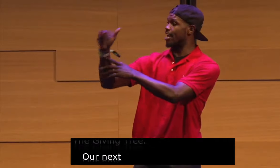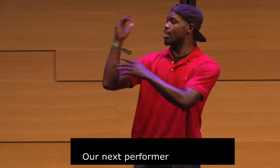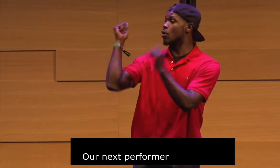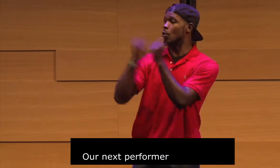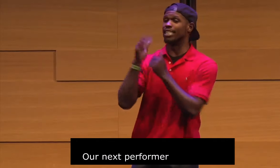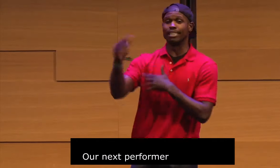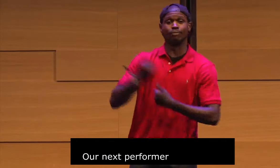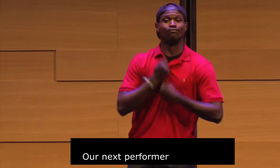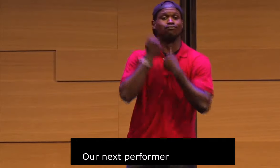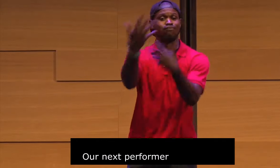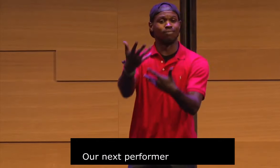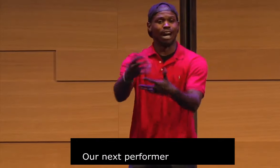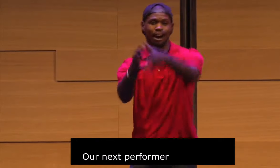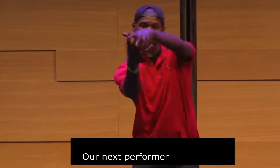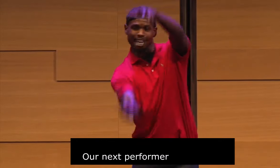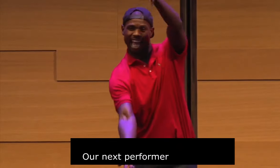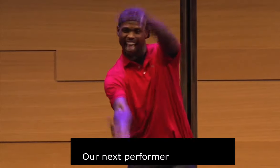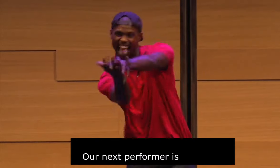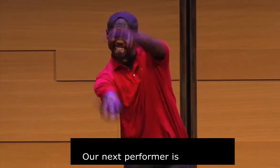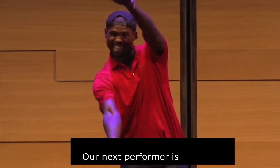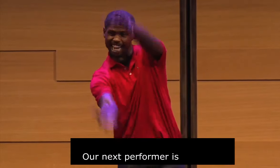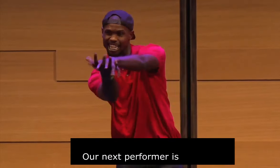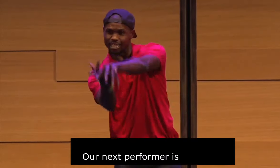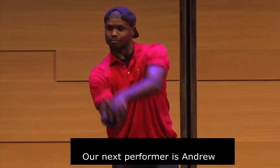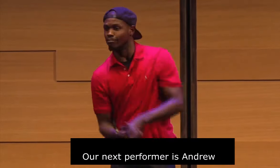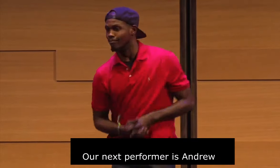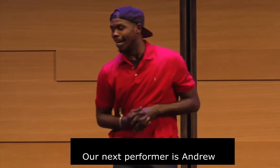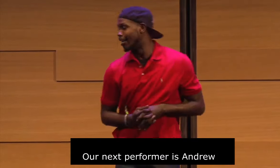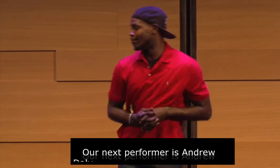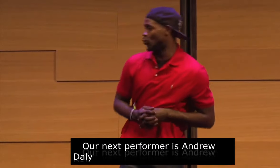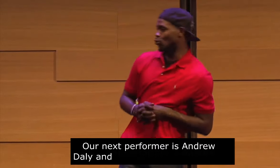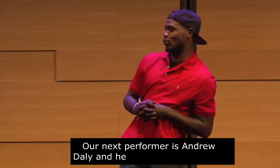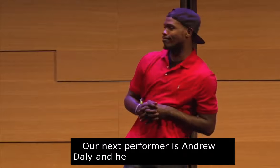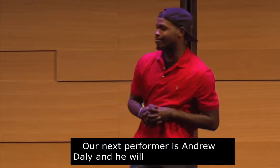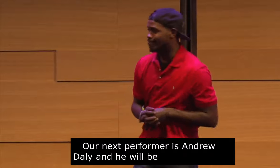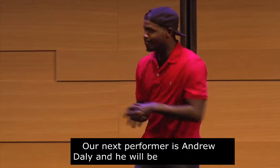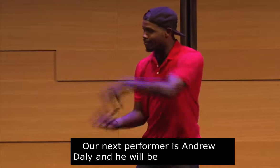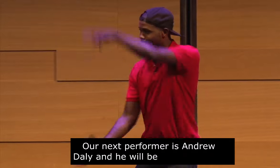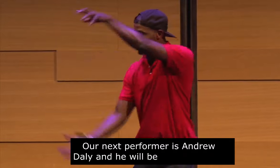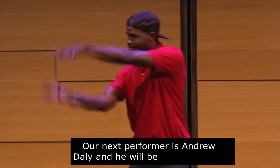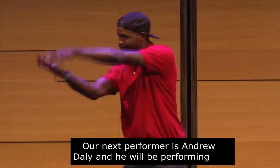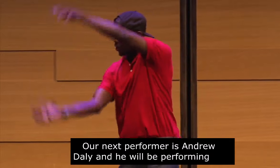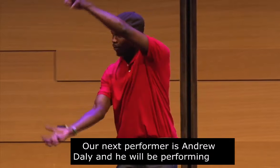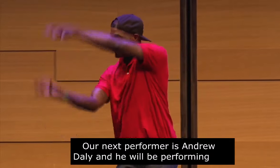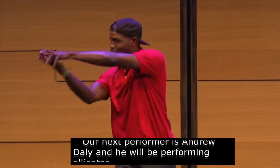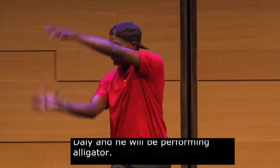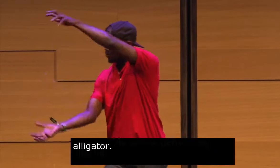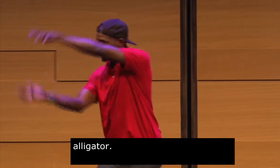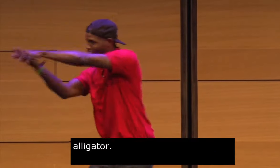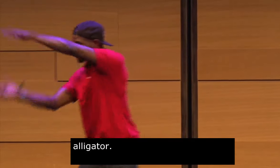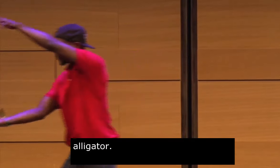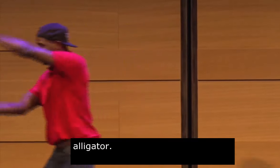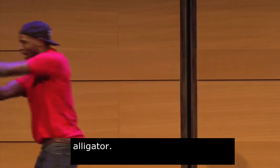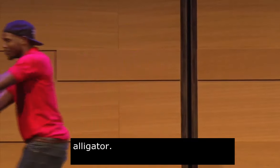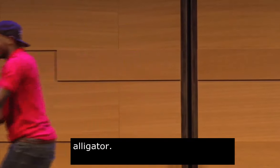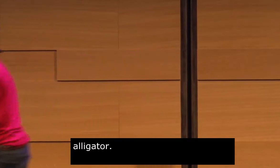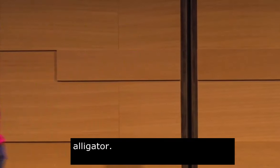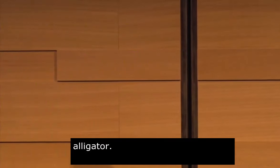Our next performer is Andrew Daly, and he'll be performing alligator. Chomp,